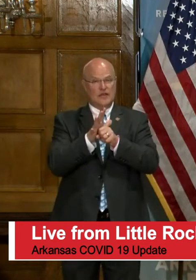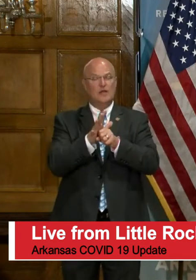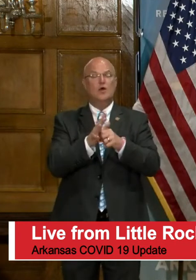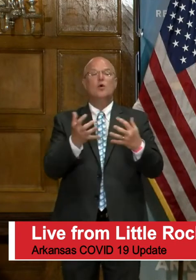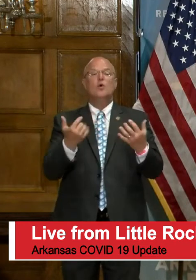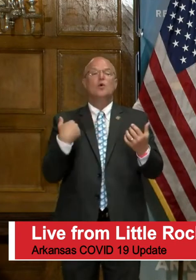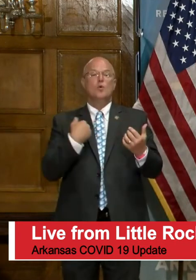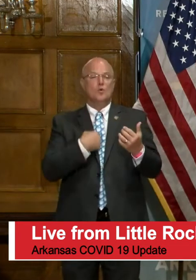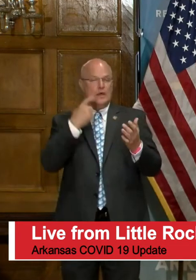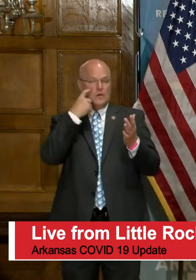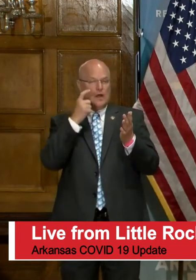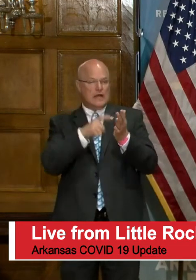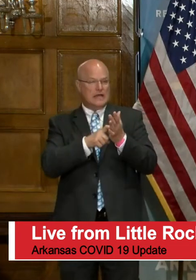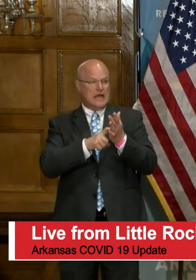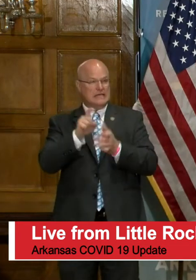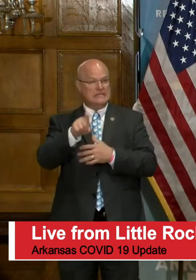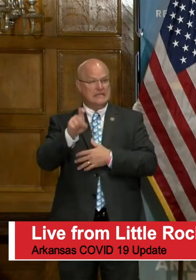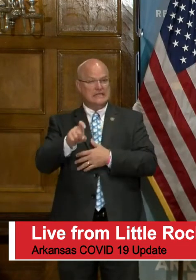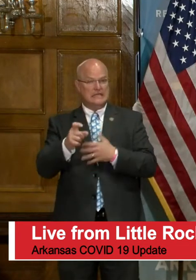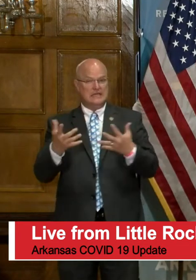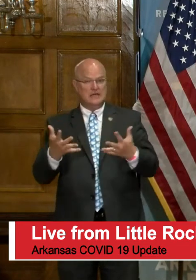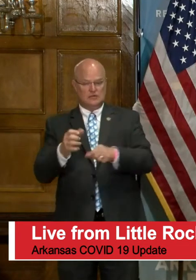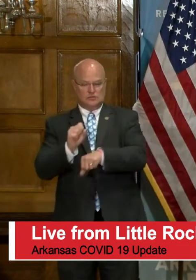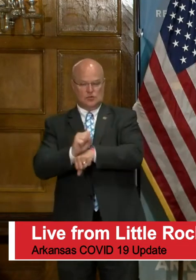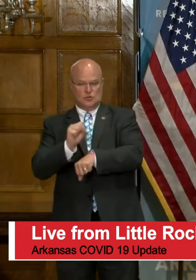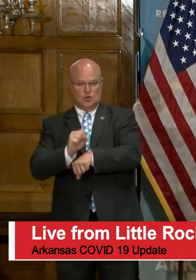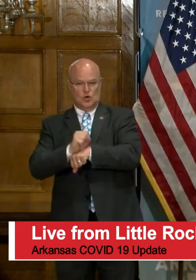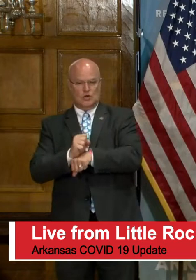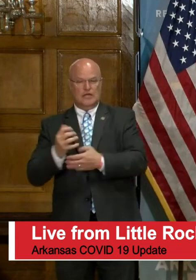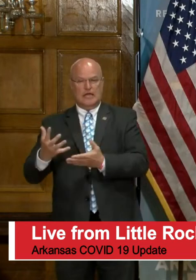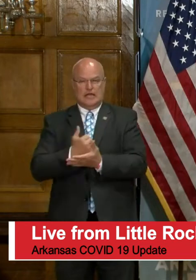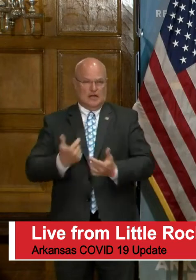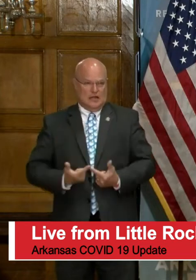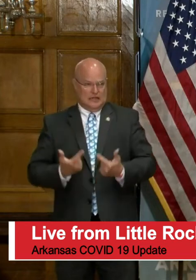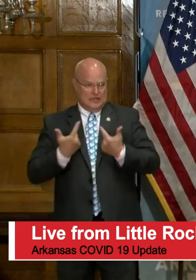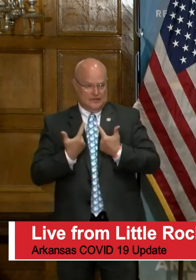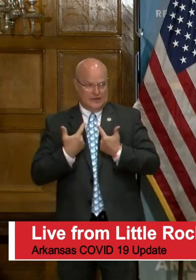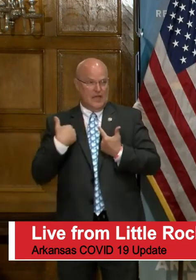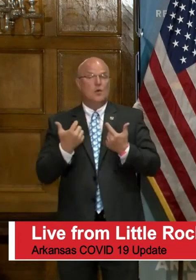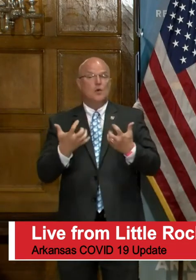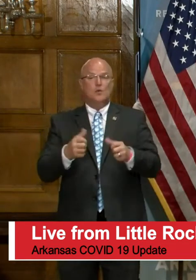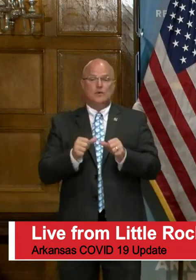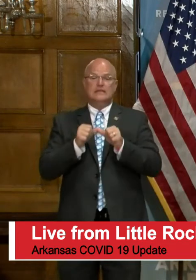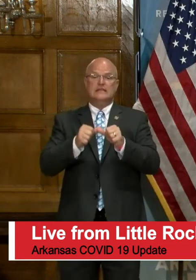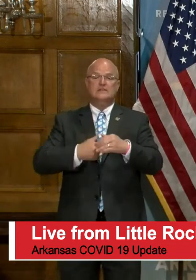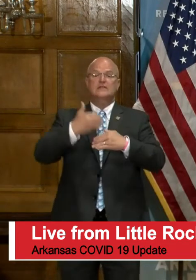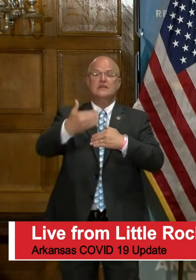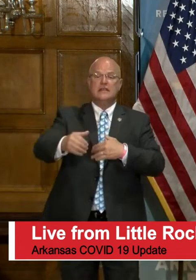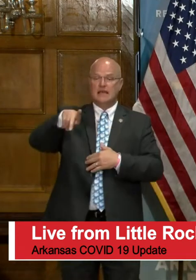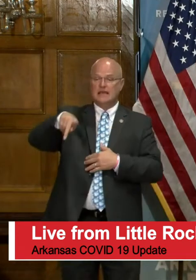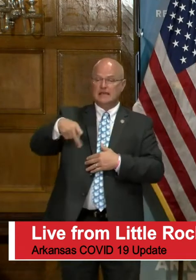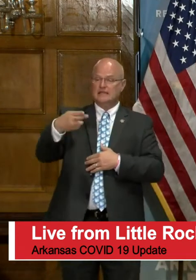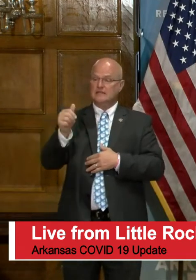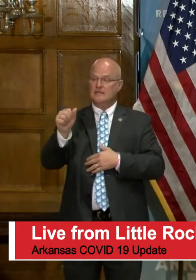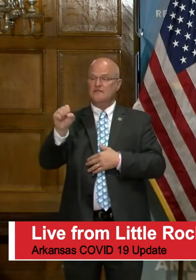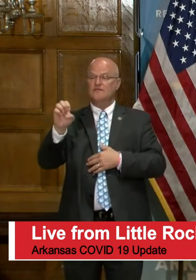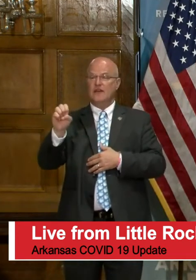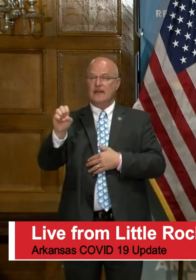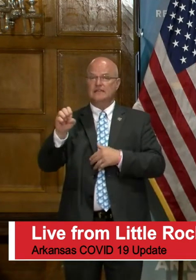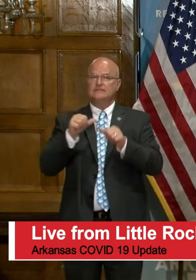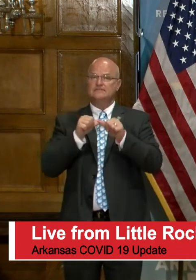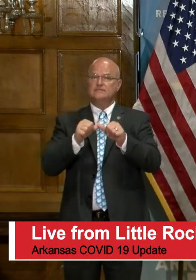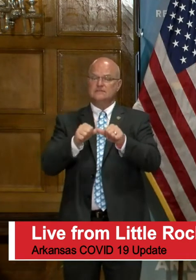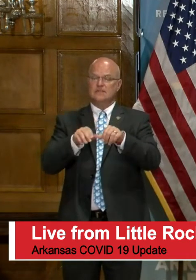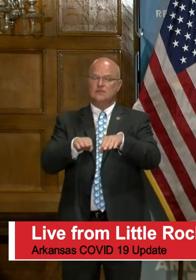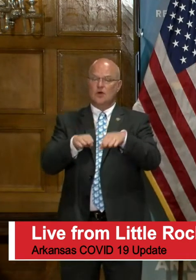recognize the need to work and make a living, and we want to continue to the next phase, to continue